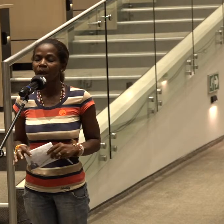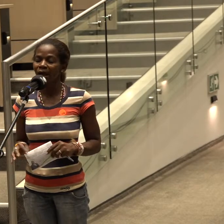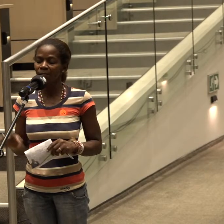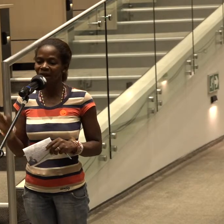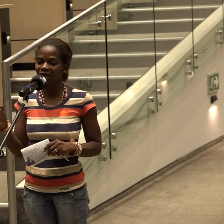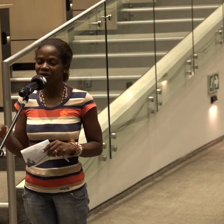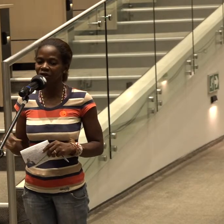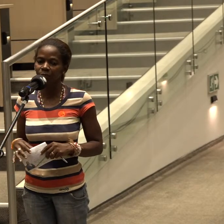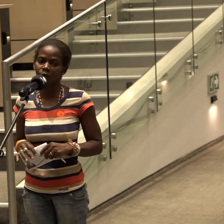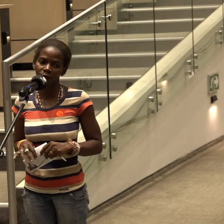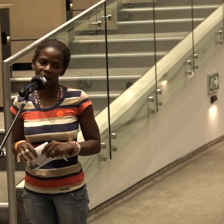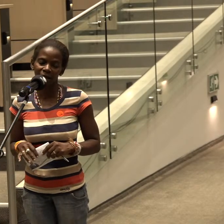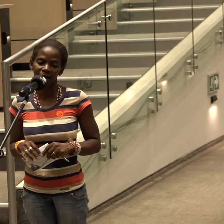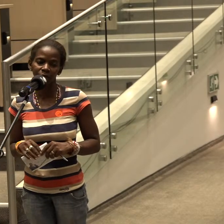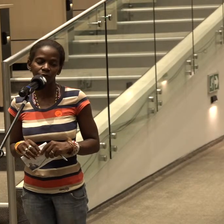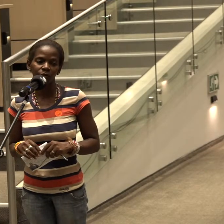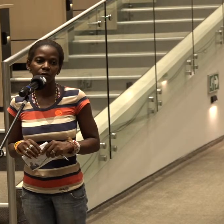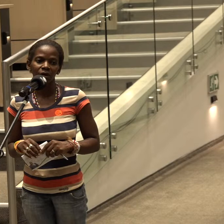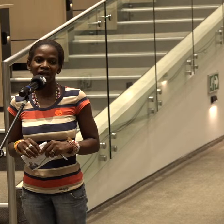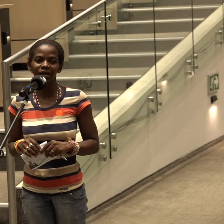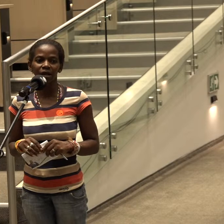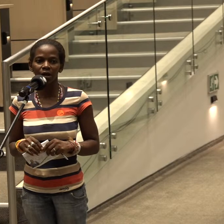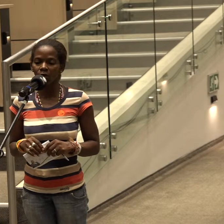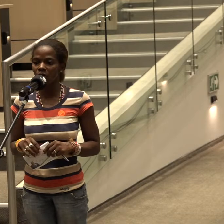I'm a leadership